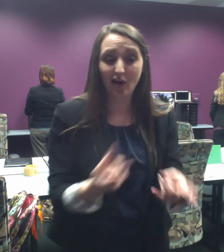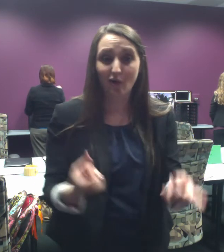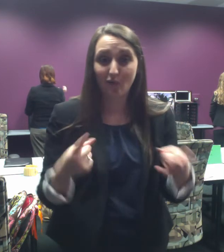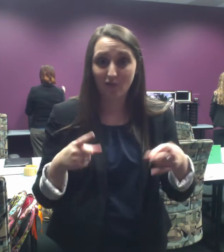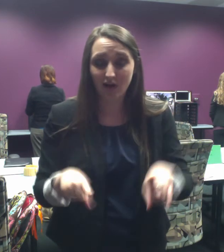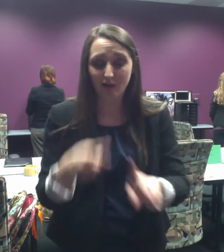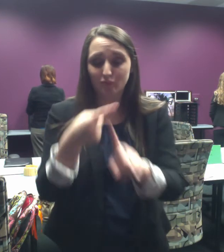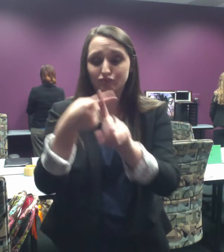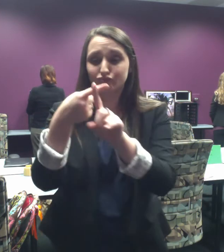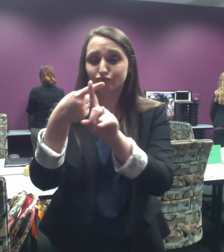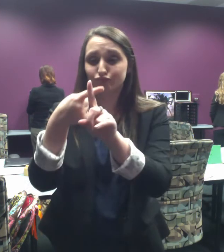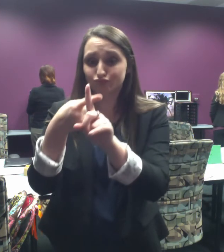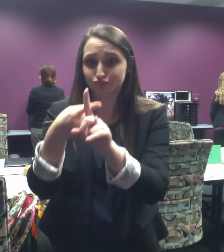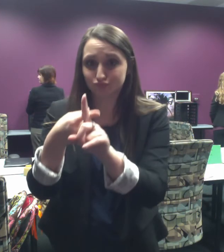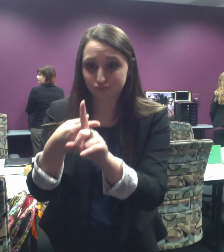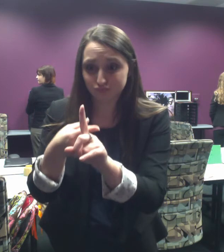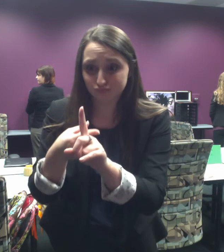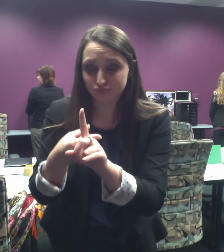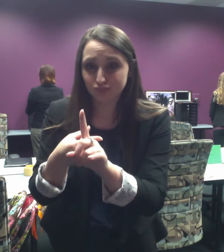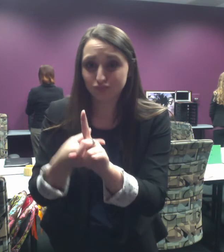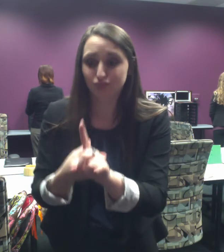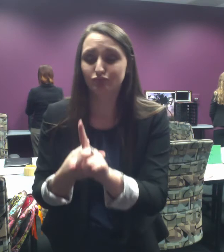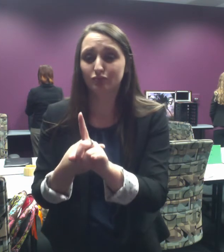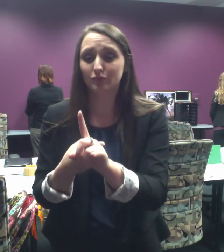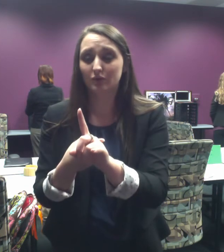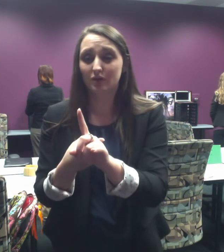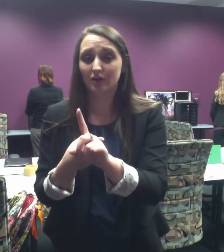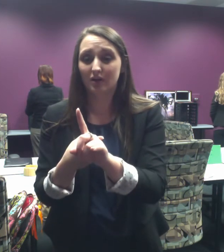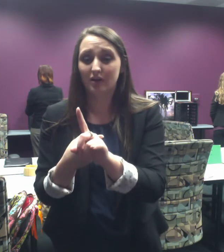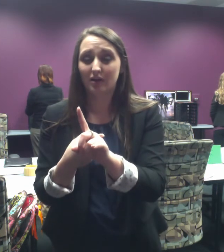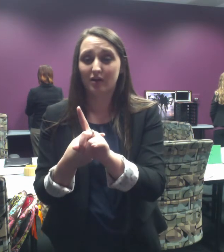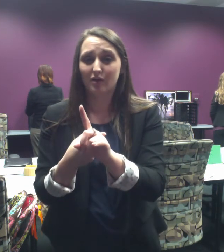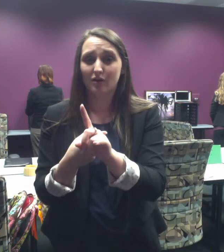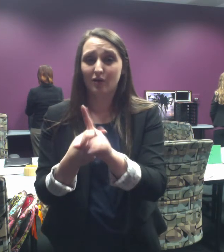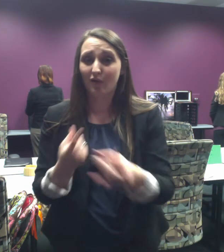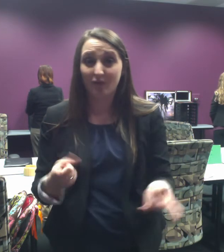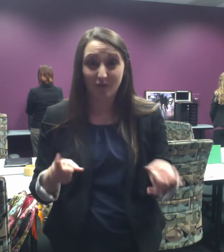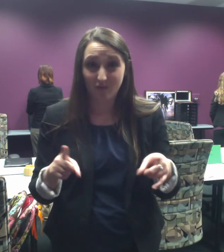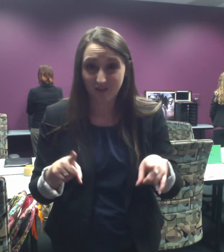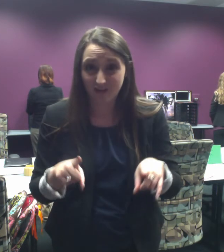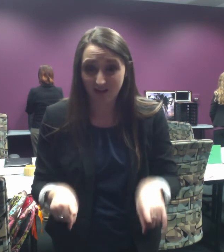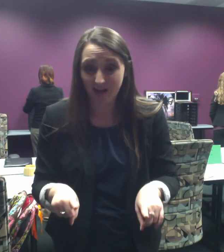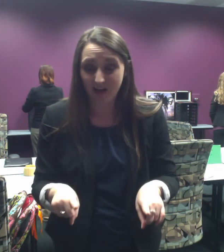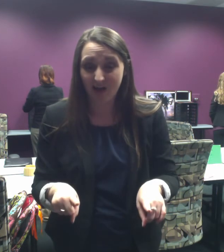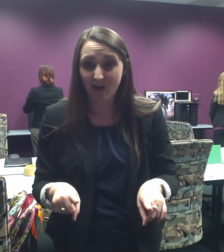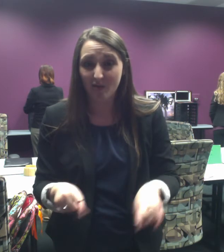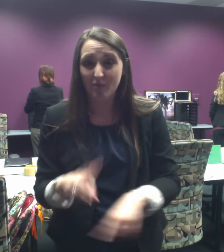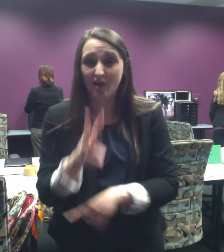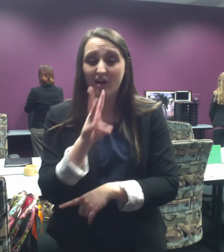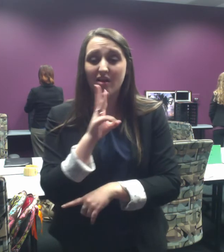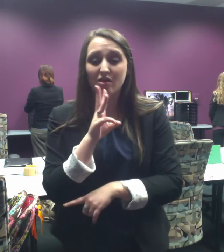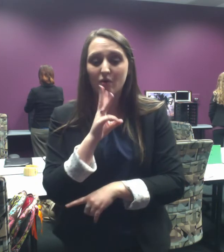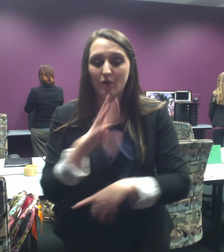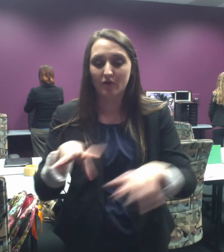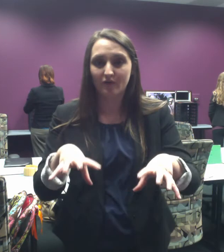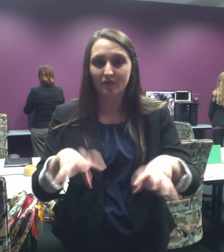molecules of water vapor in the atmosphere and you freeze them. And then they accumulate as frost. So you have